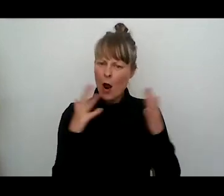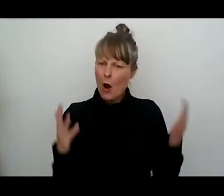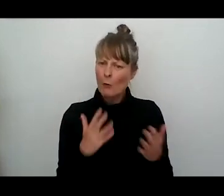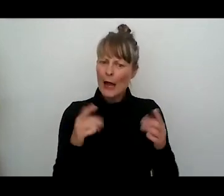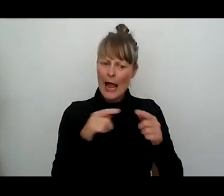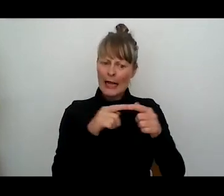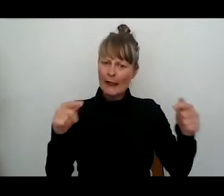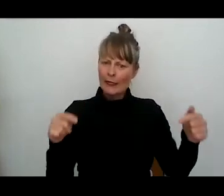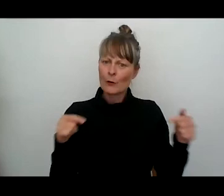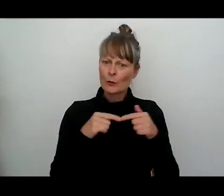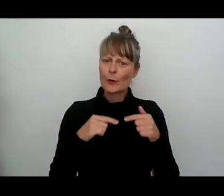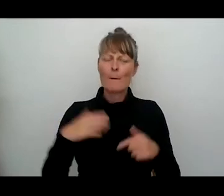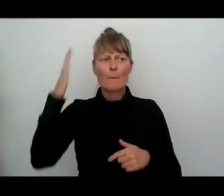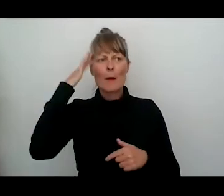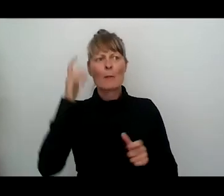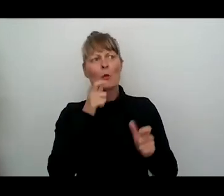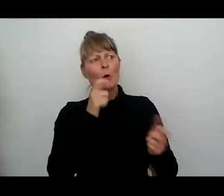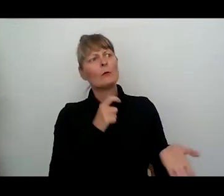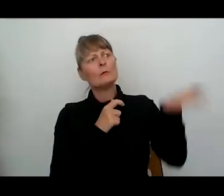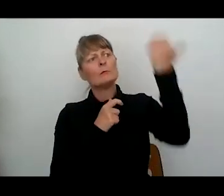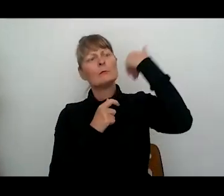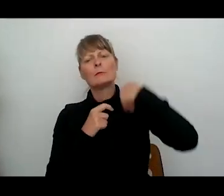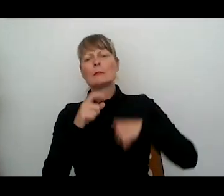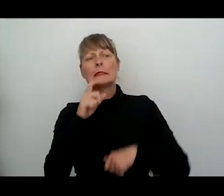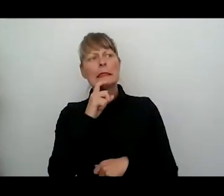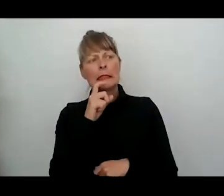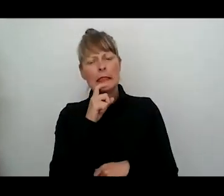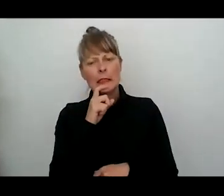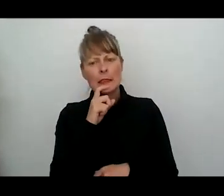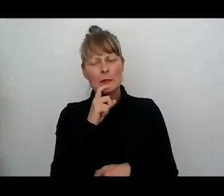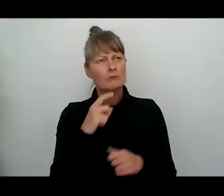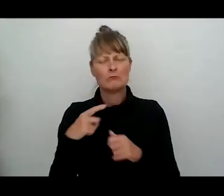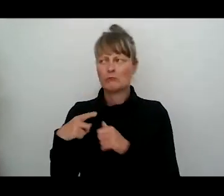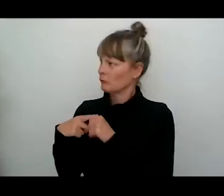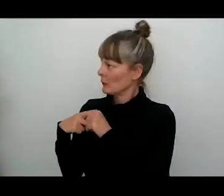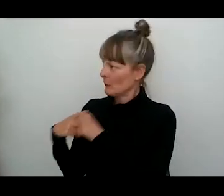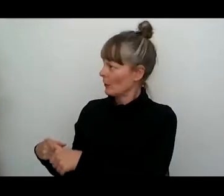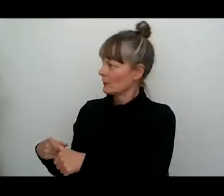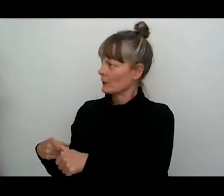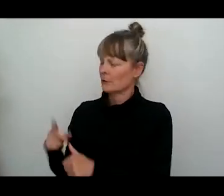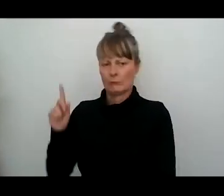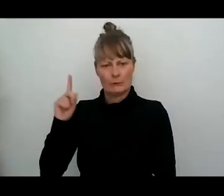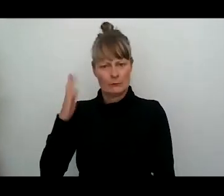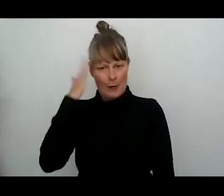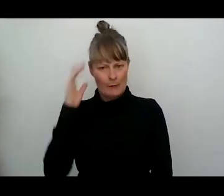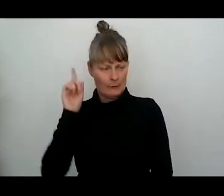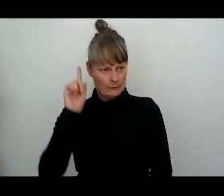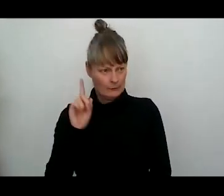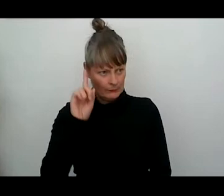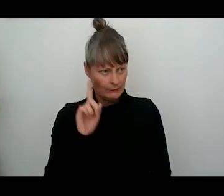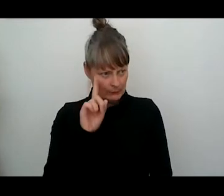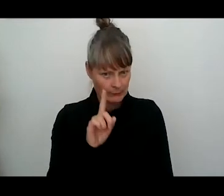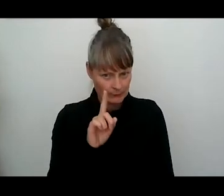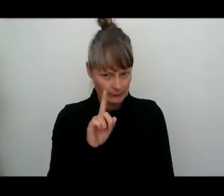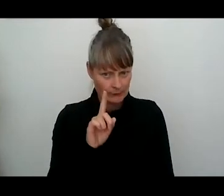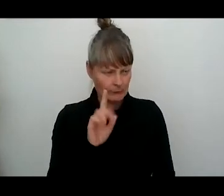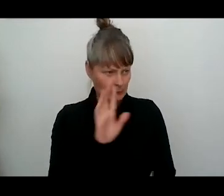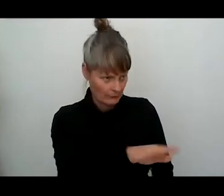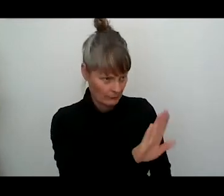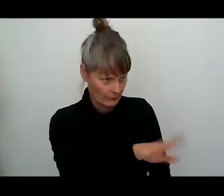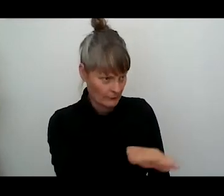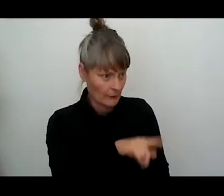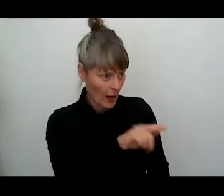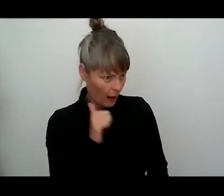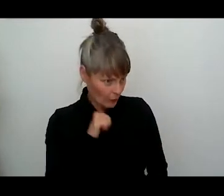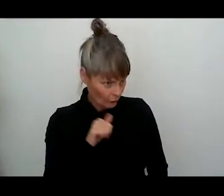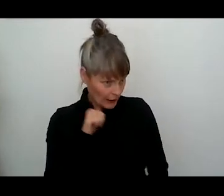calling me to come and have a meal, you know, and no response. So she heads over, you know, Gerard, aren't you